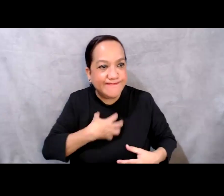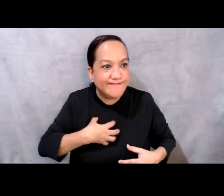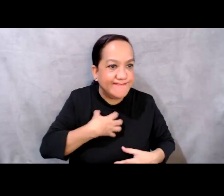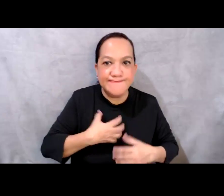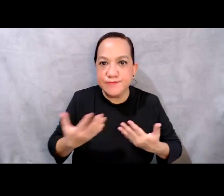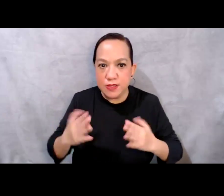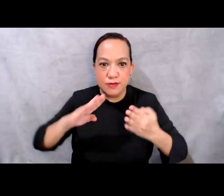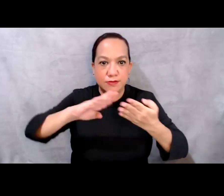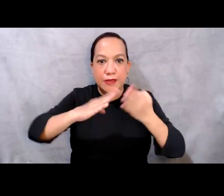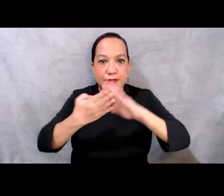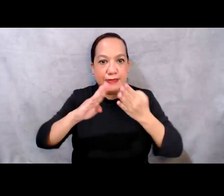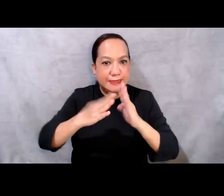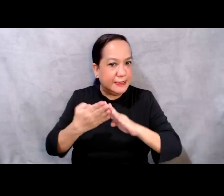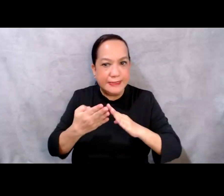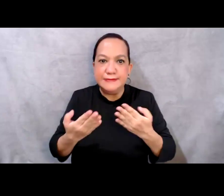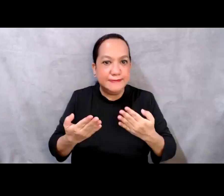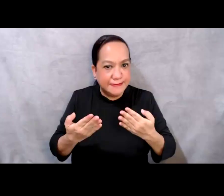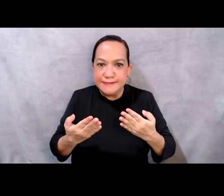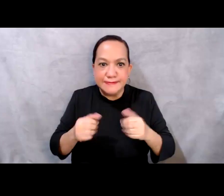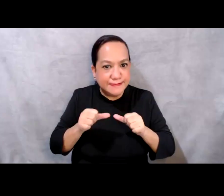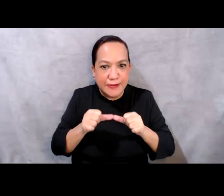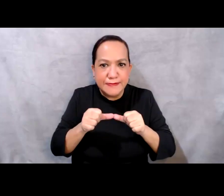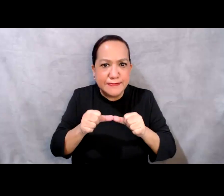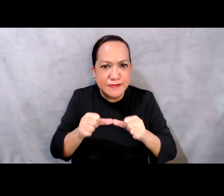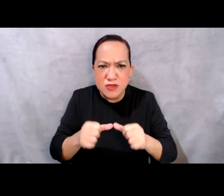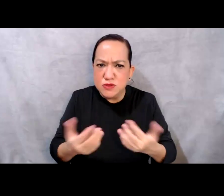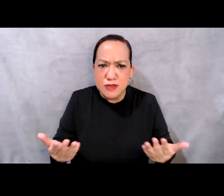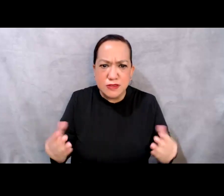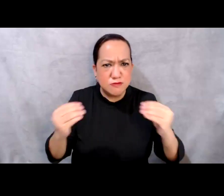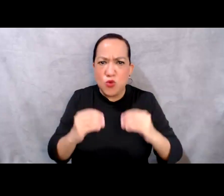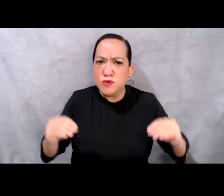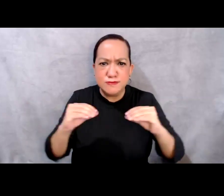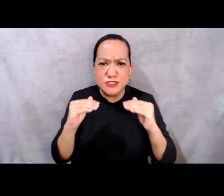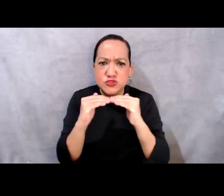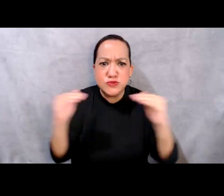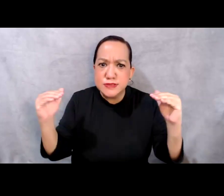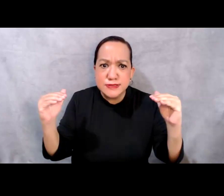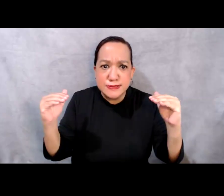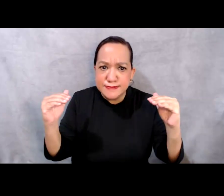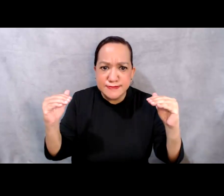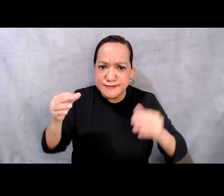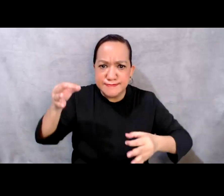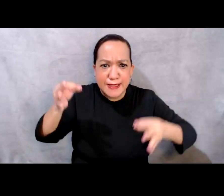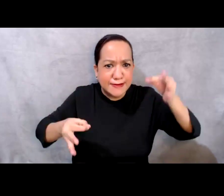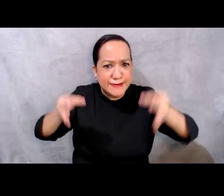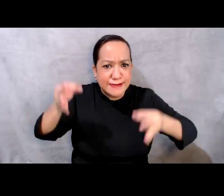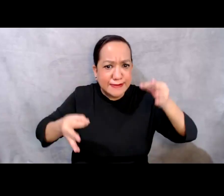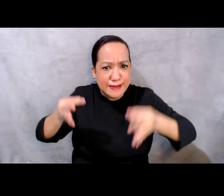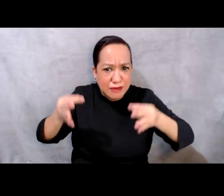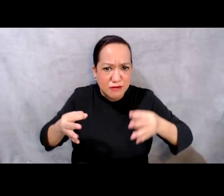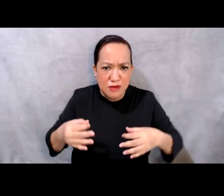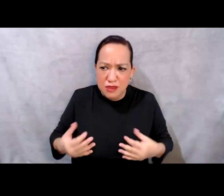remedies. Otherwise stated, there is continuing injustice precisely because the harms felt